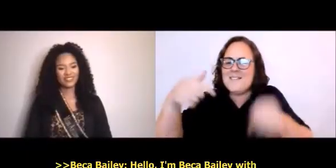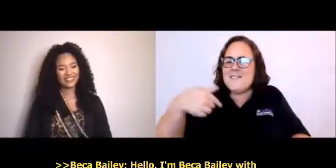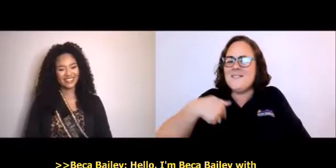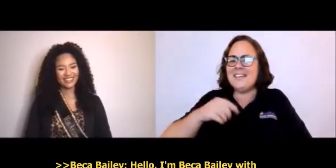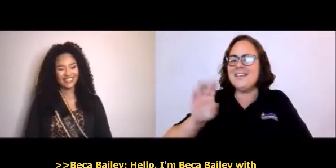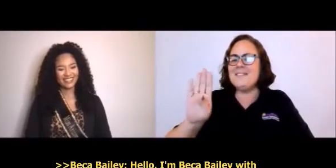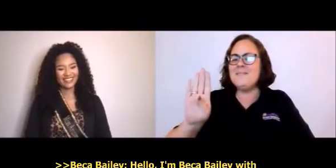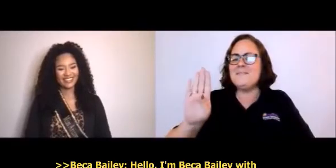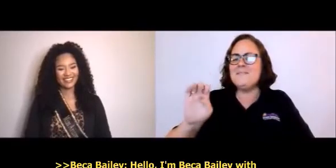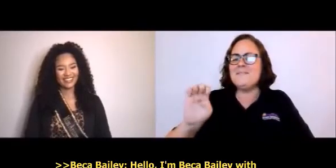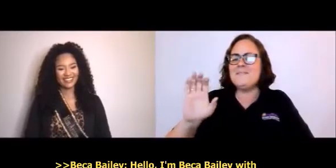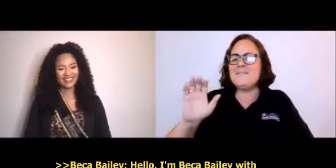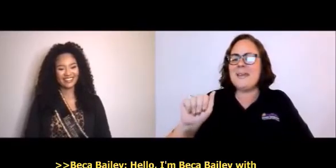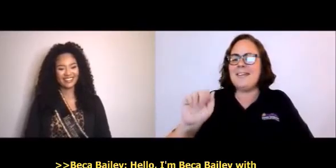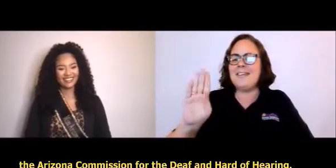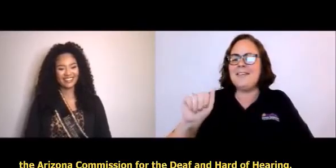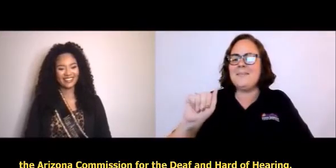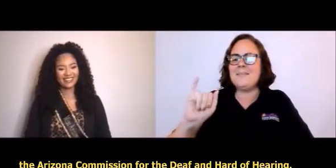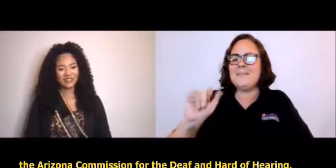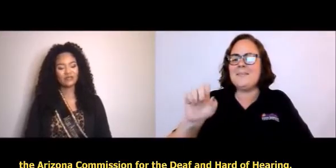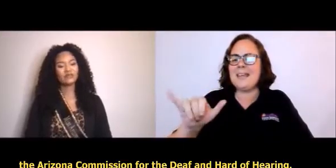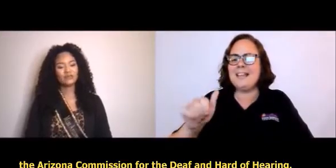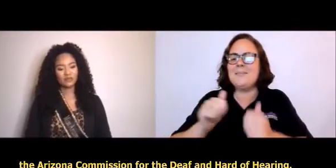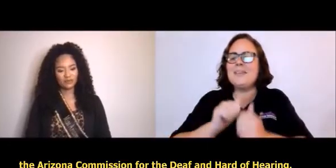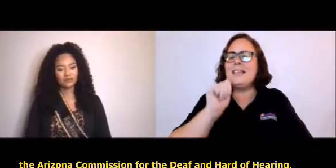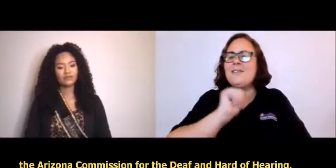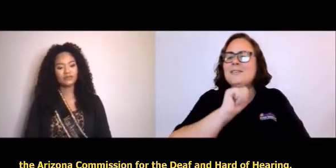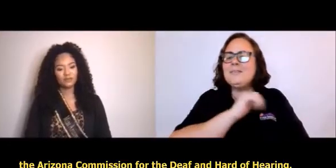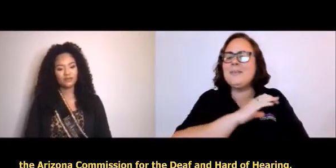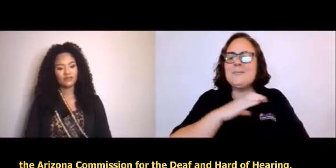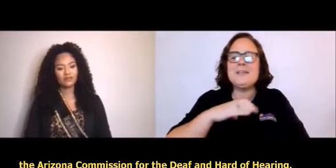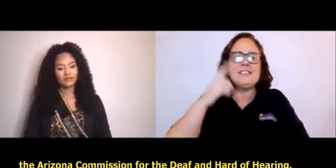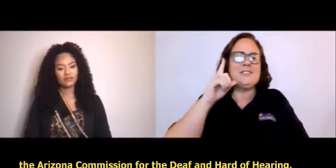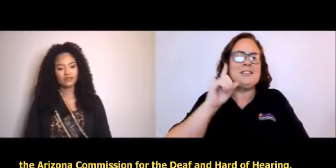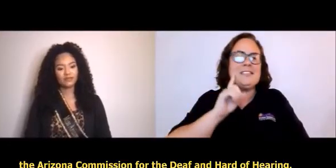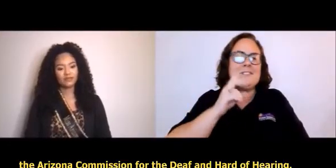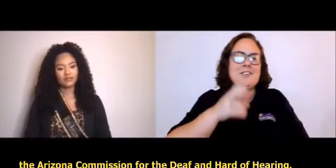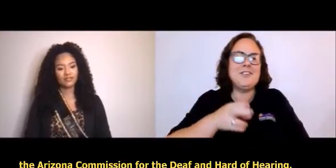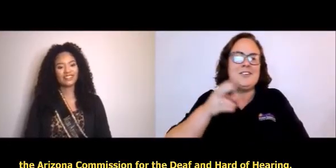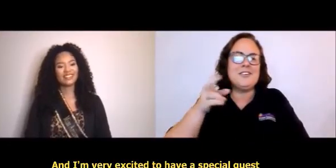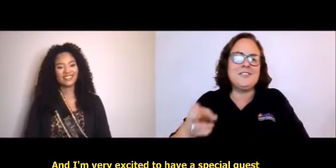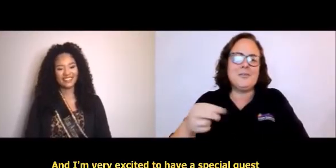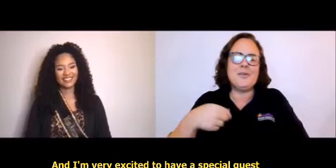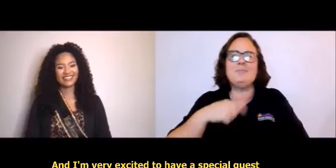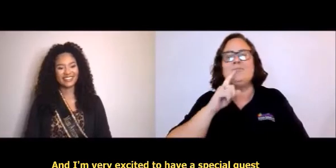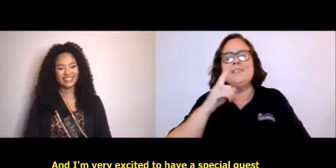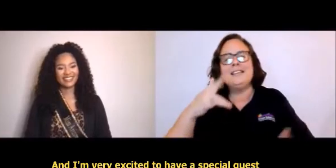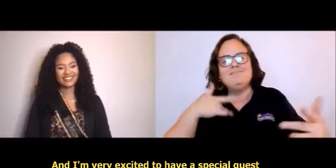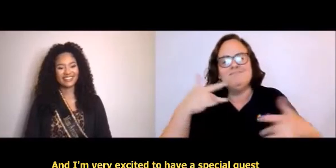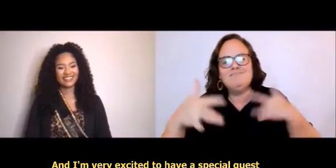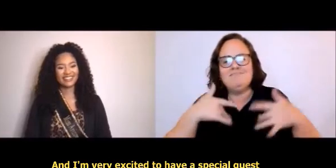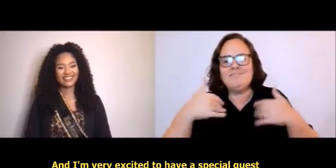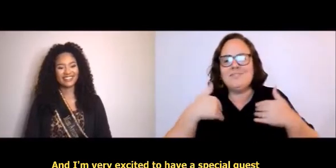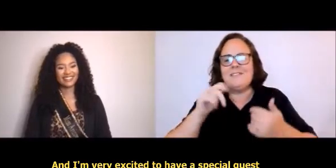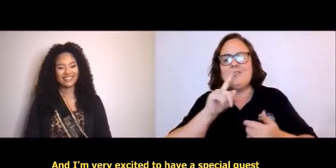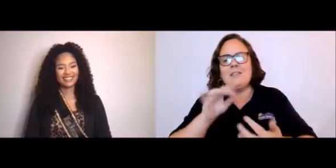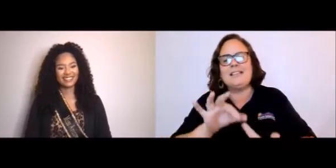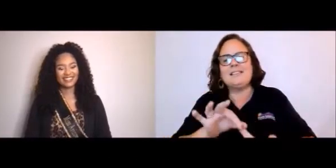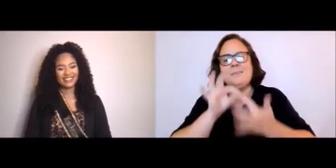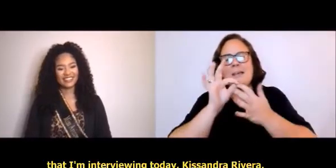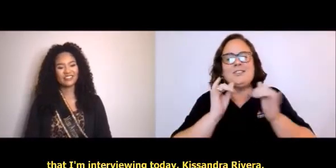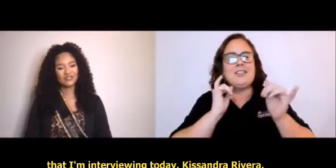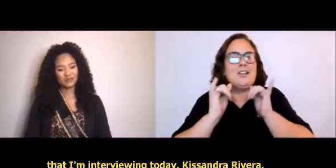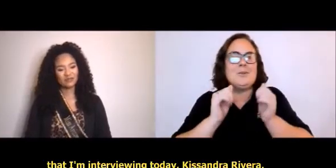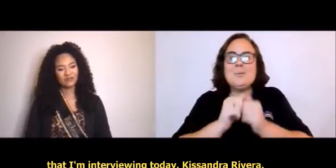Hello, I'm Becca Bailey with the Arizona Commission for the Deaf and Hard of Hearing, and I'm very excited to have a special